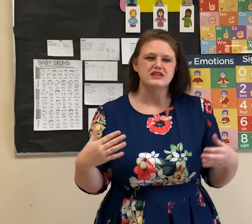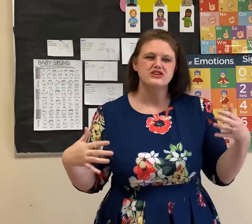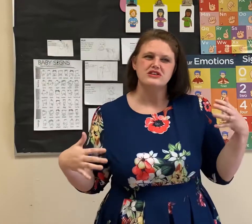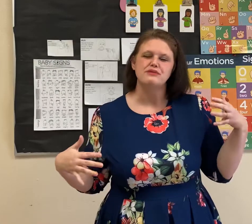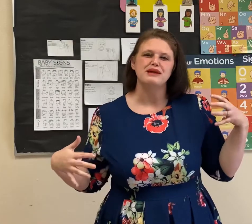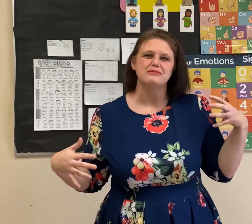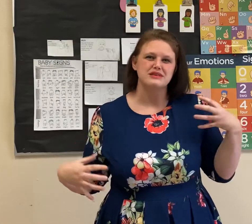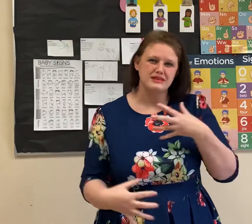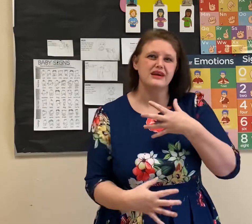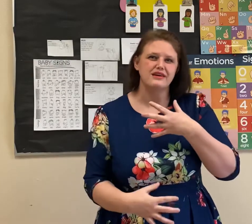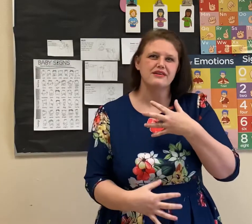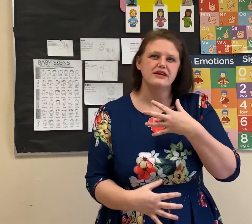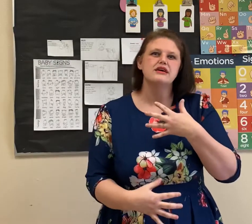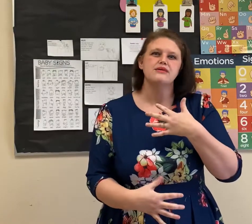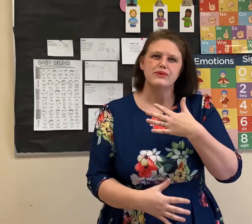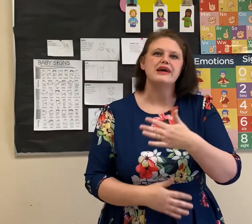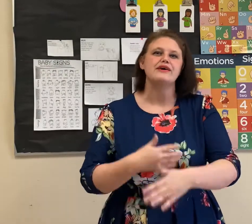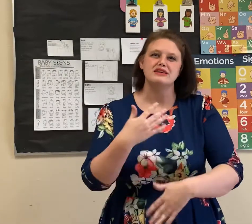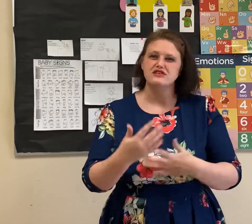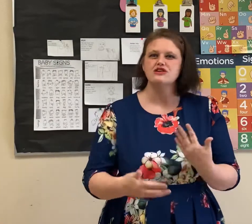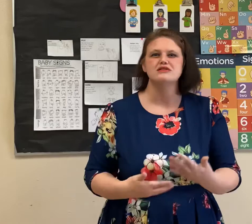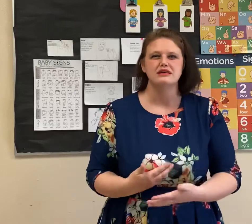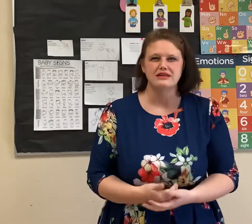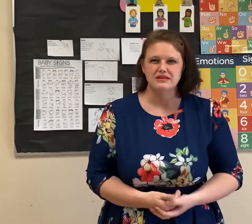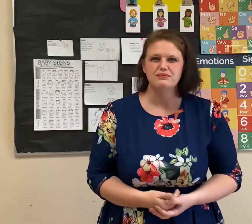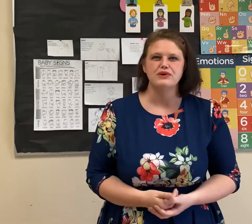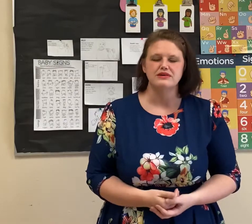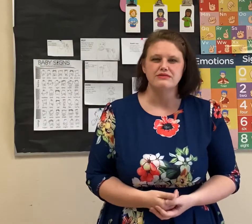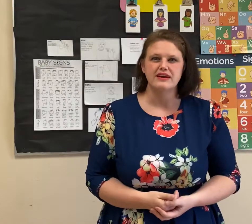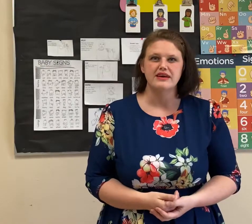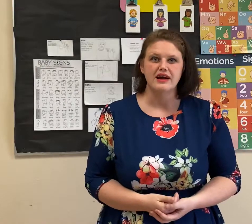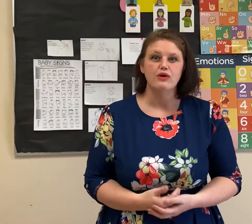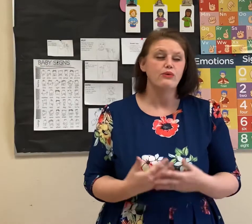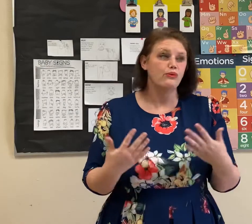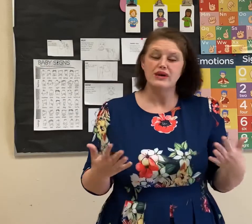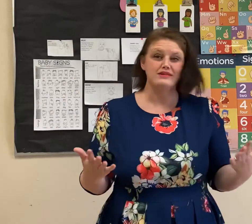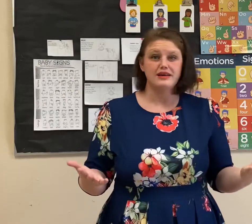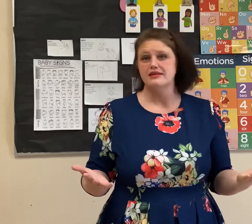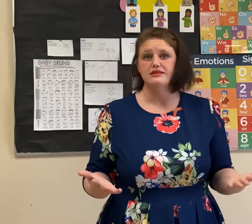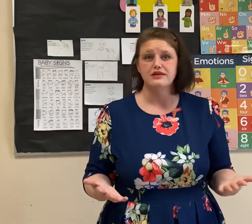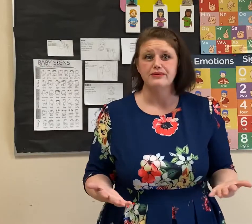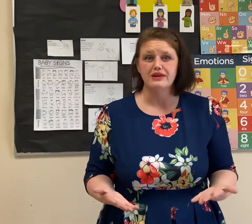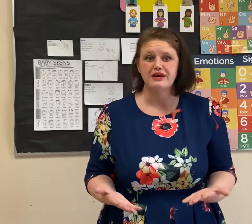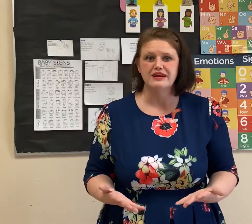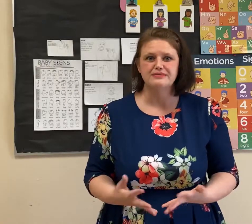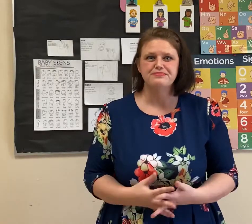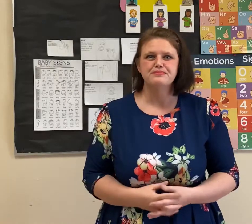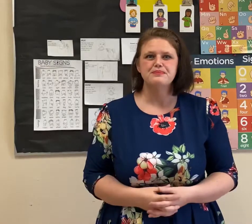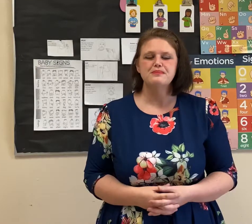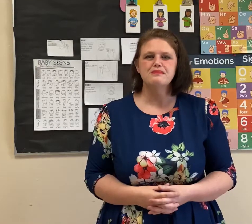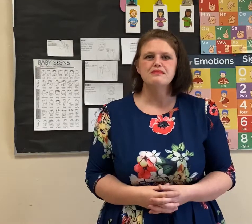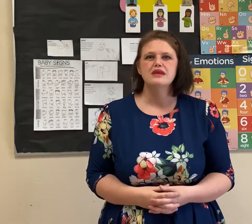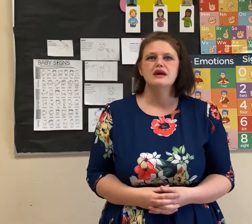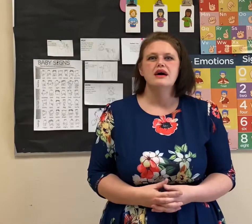tell me I'm scared, well, now I can start digging deeper and finding out what exactly is going on.